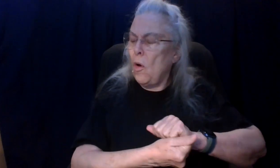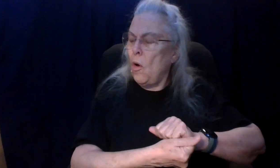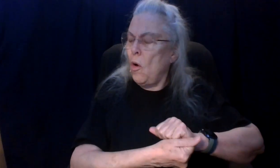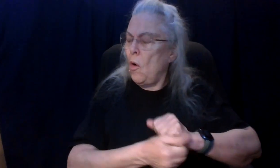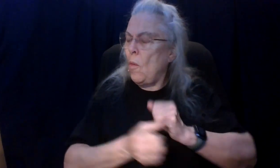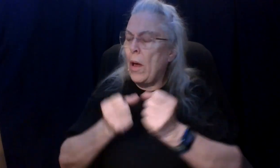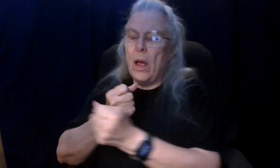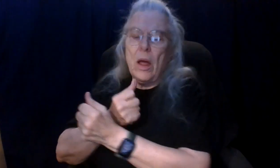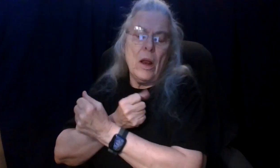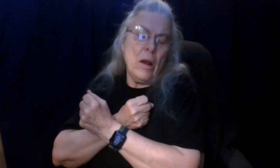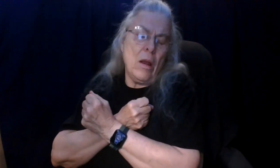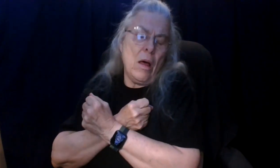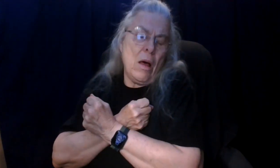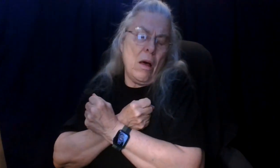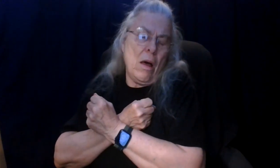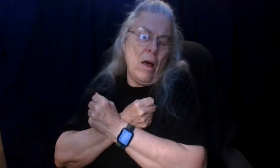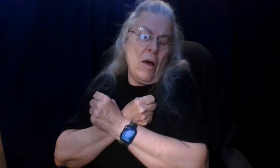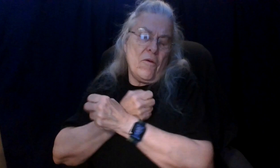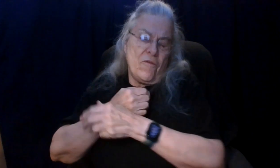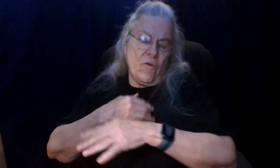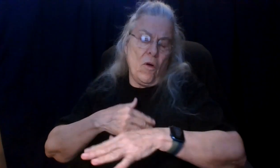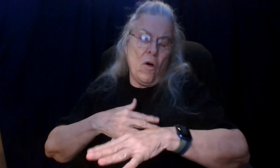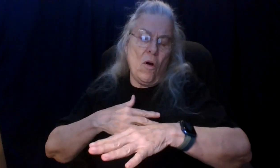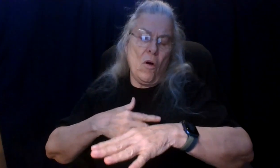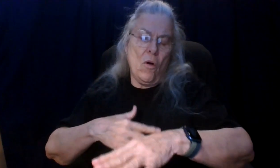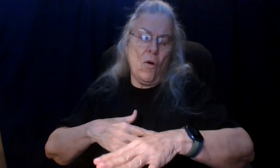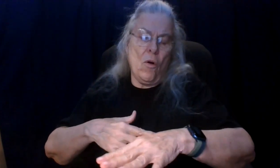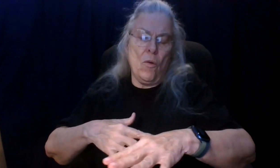sorrow and love flow